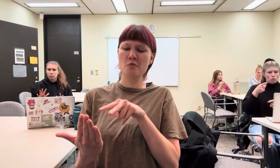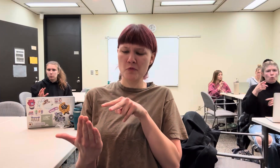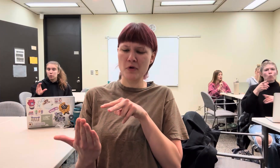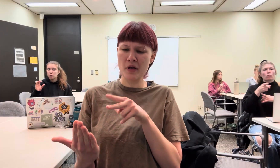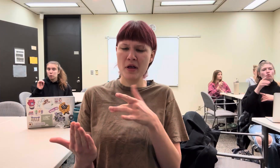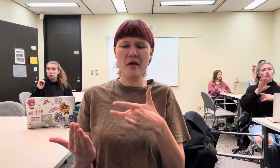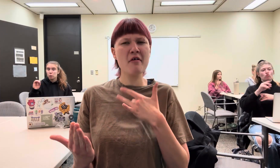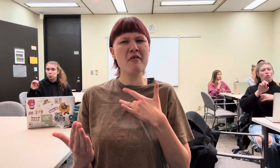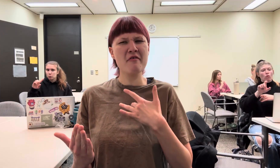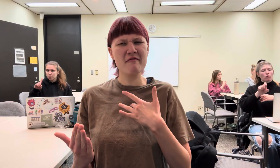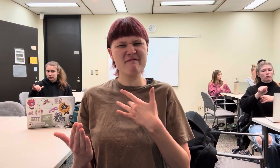Oozing.